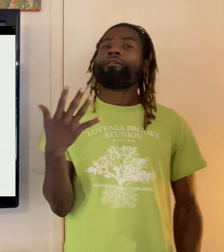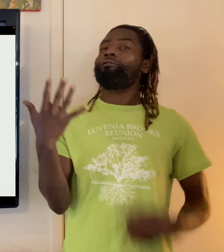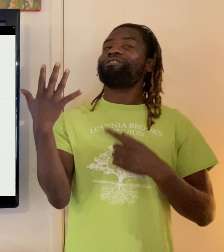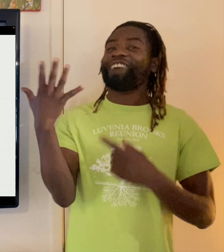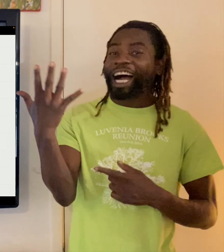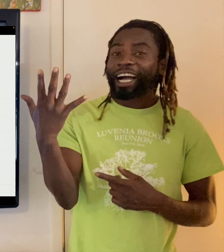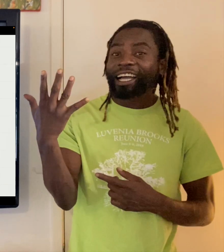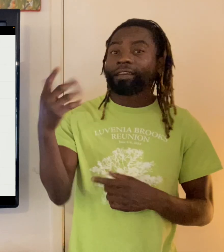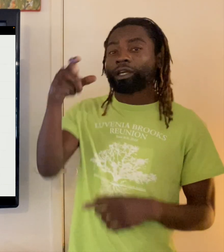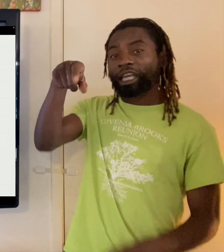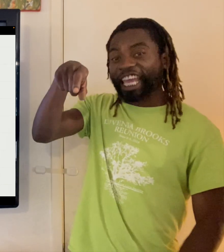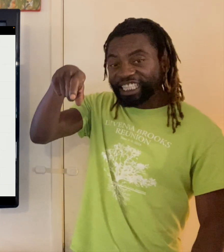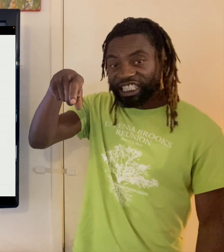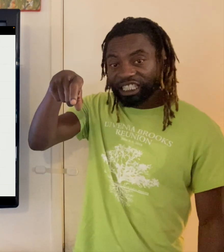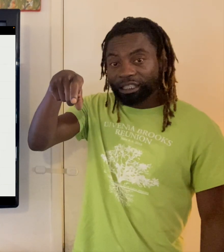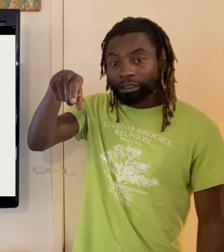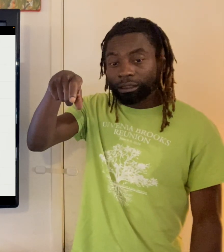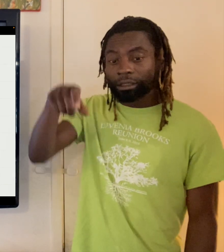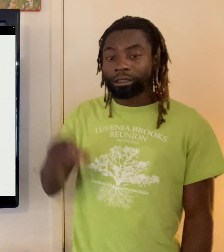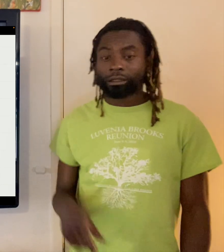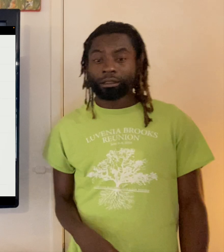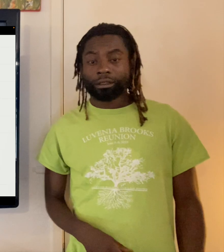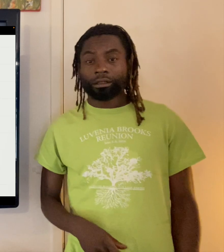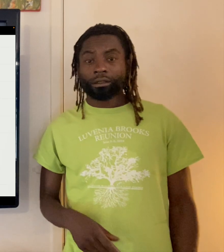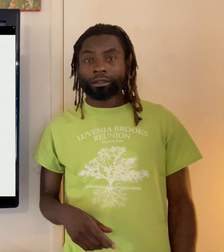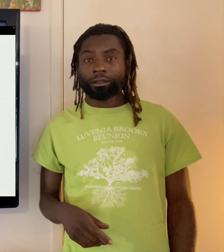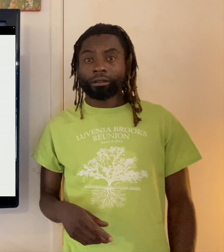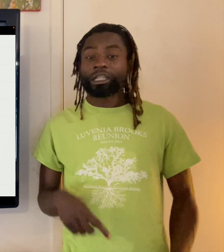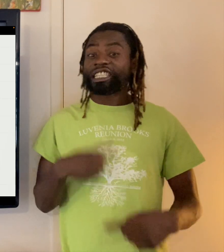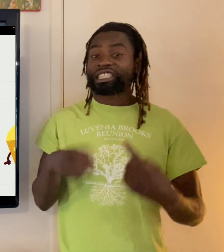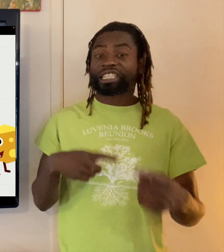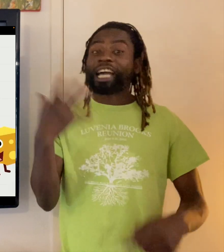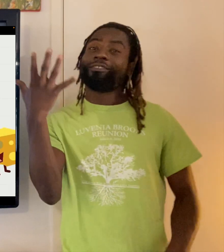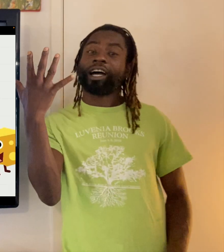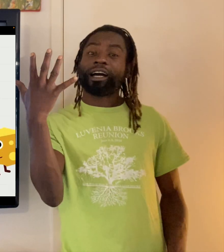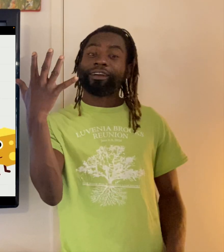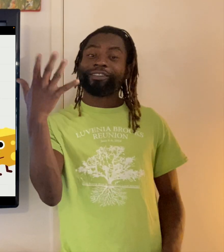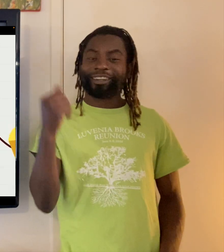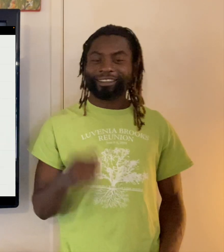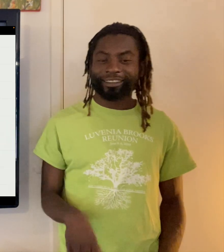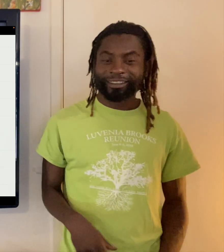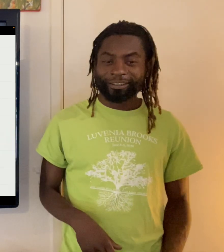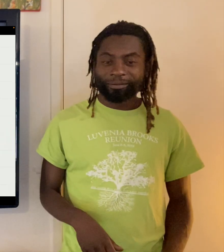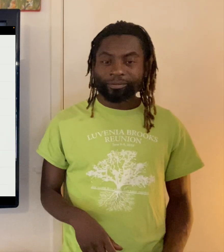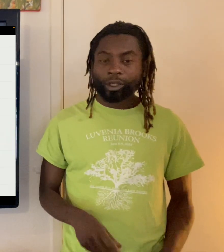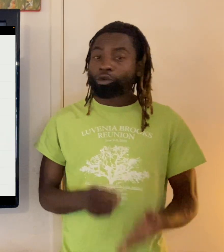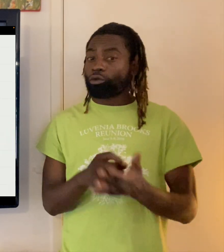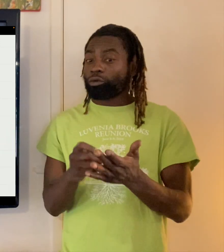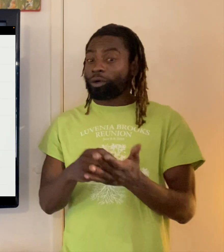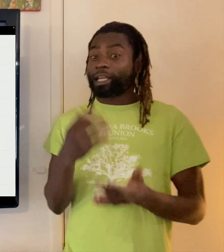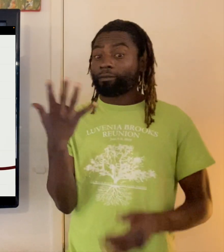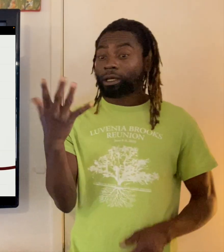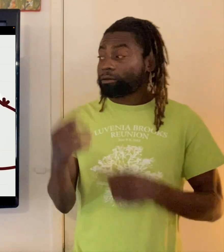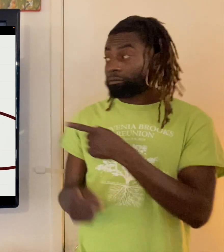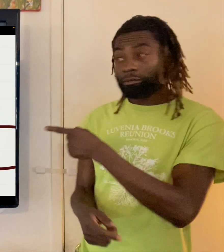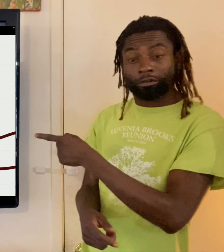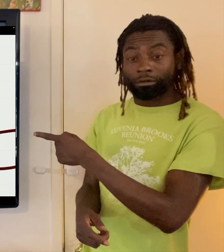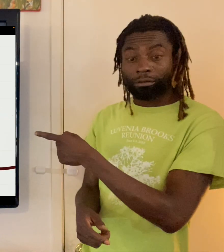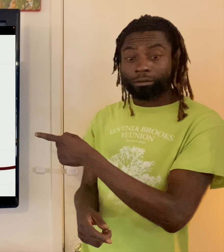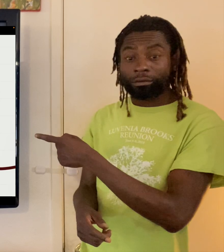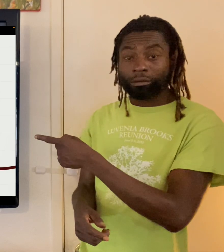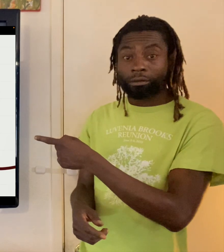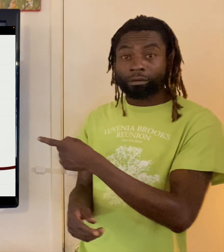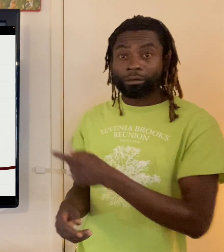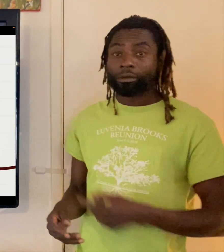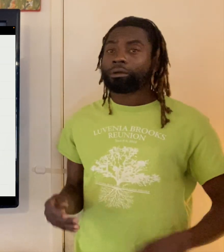There are 5 letter X's. We can say 5. 5! And we can write 5. And we